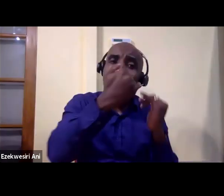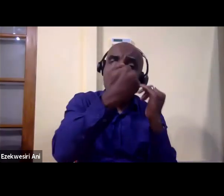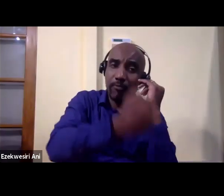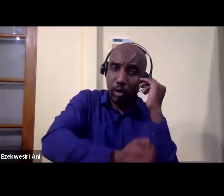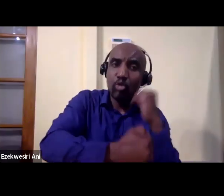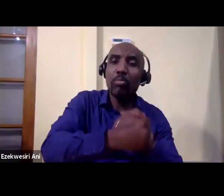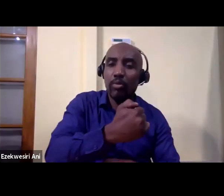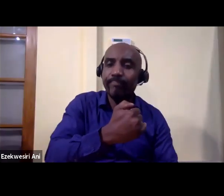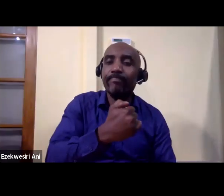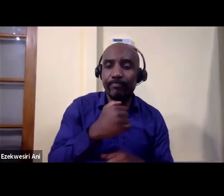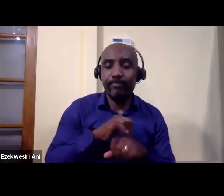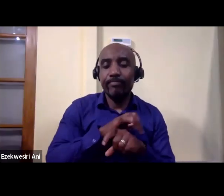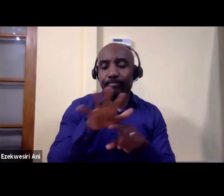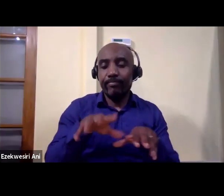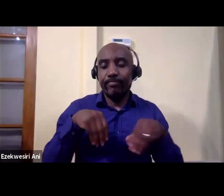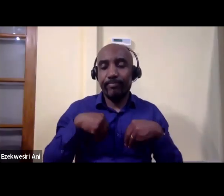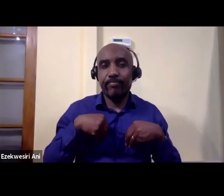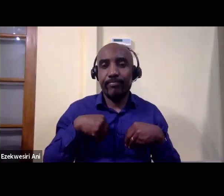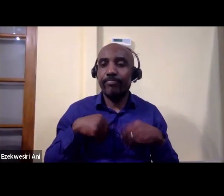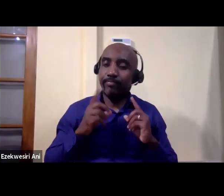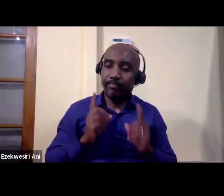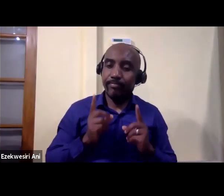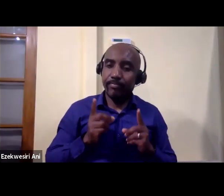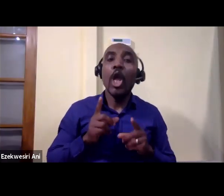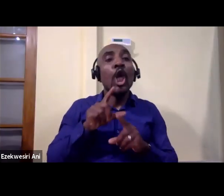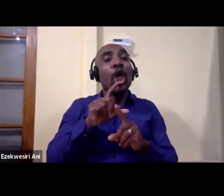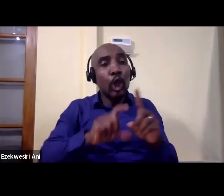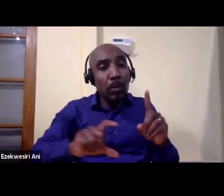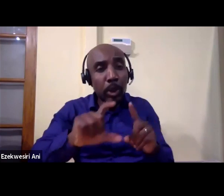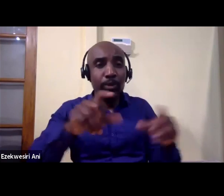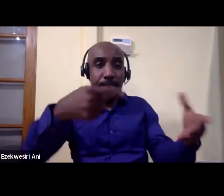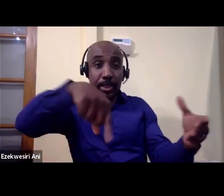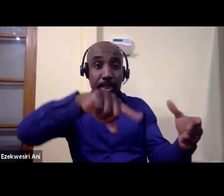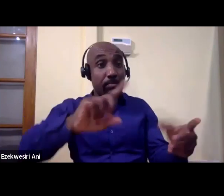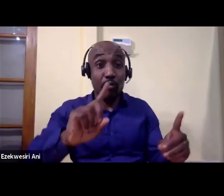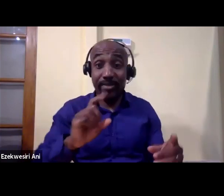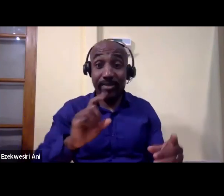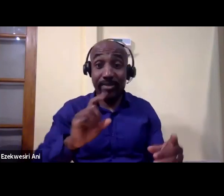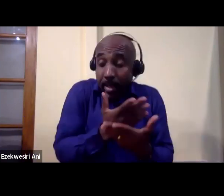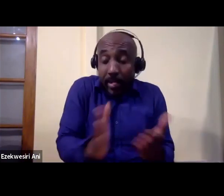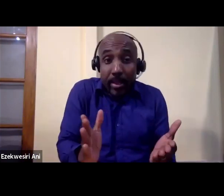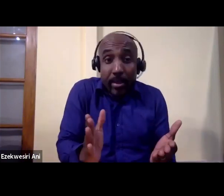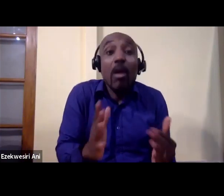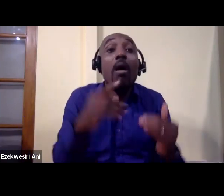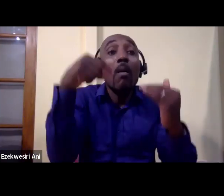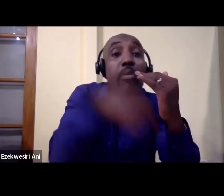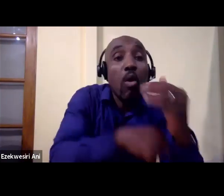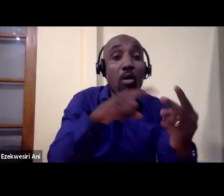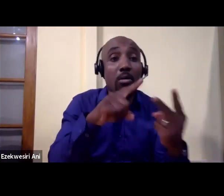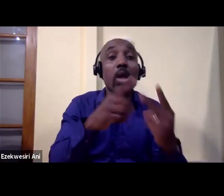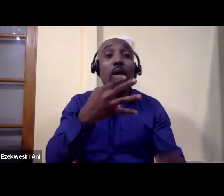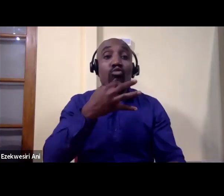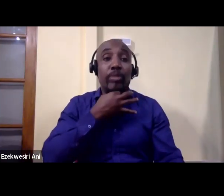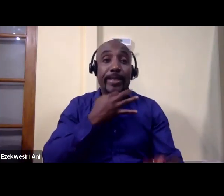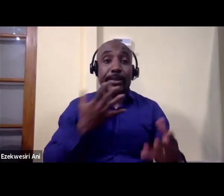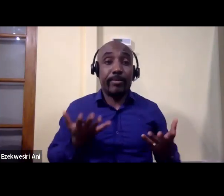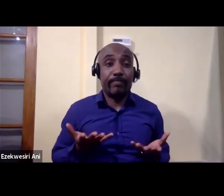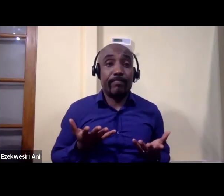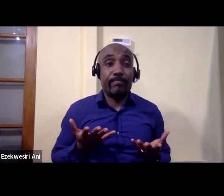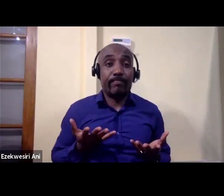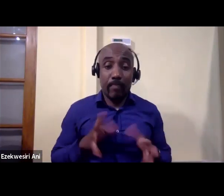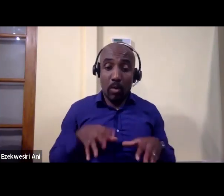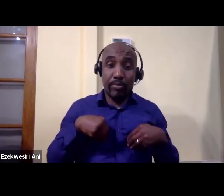this virus, that we are, as communities, poorer and therefore prone. It's also true that